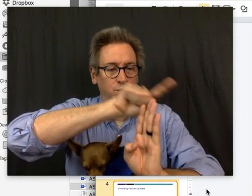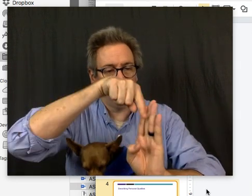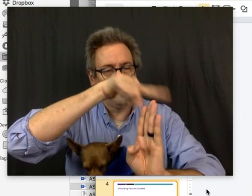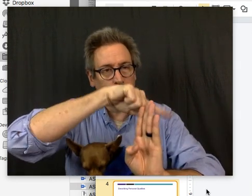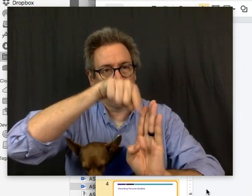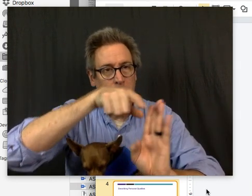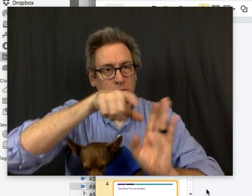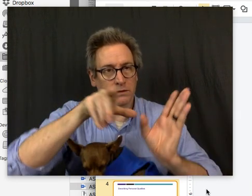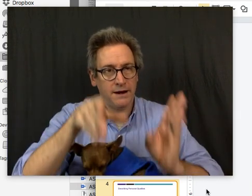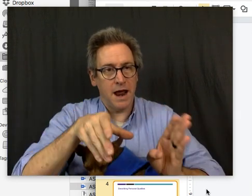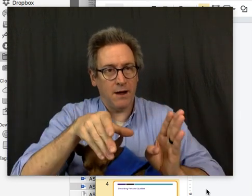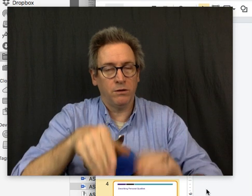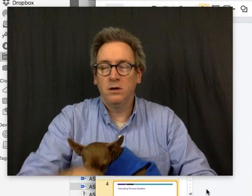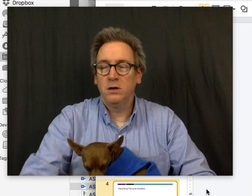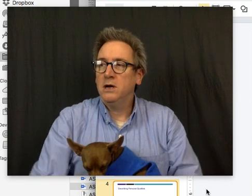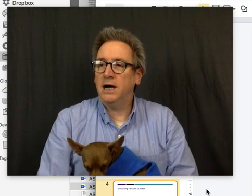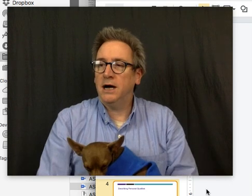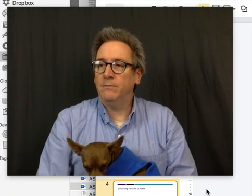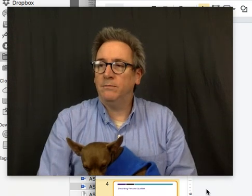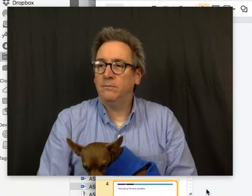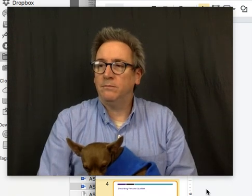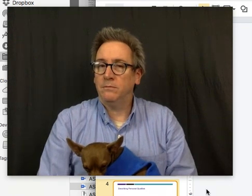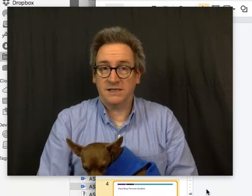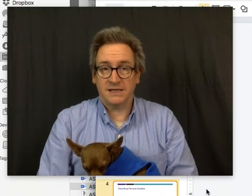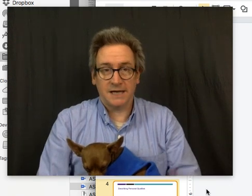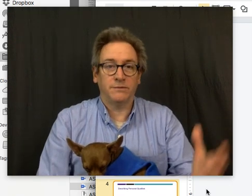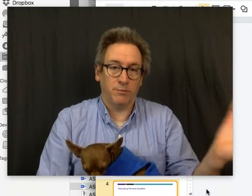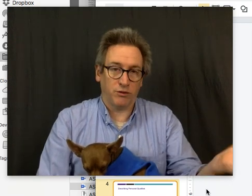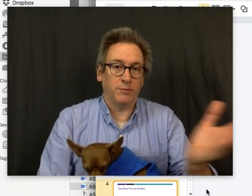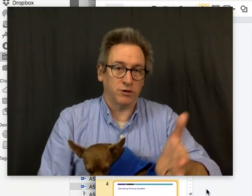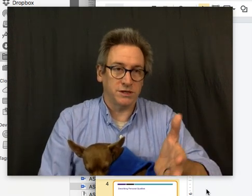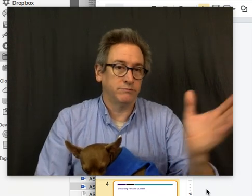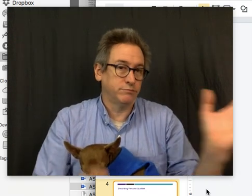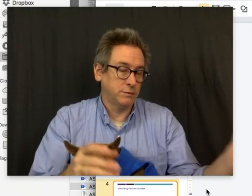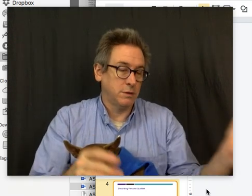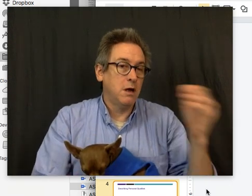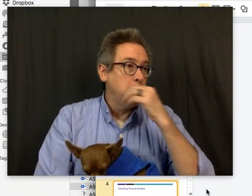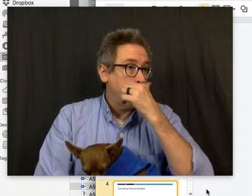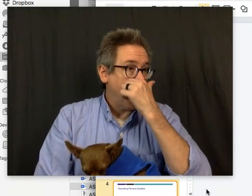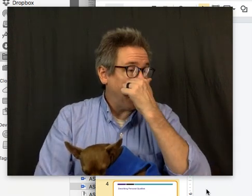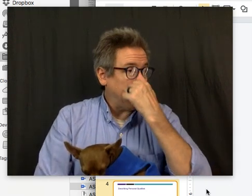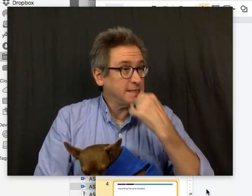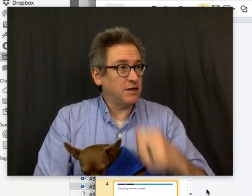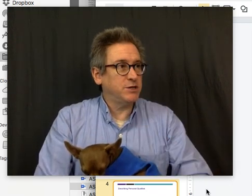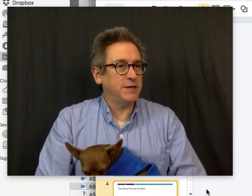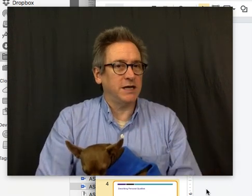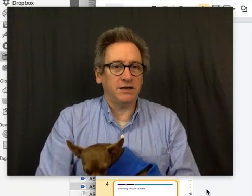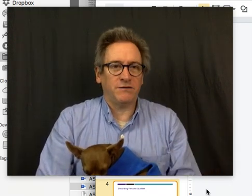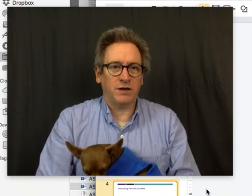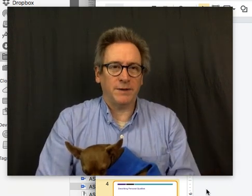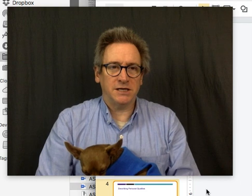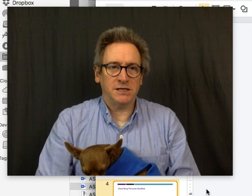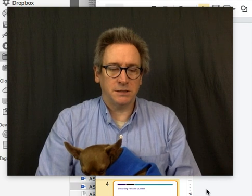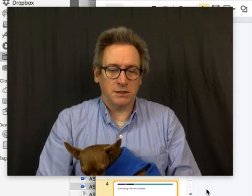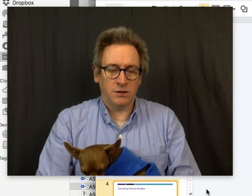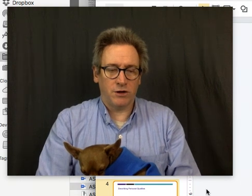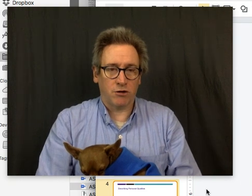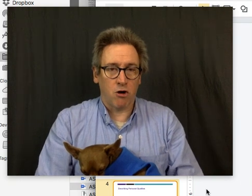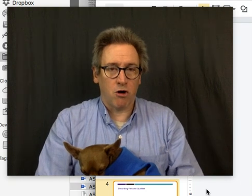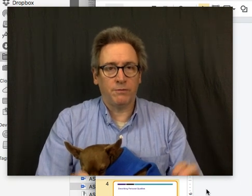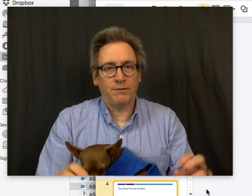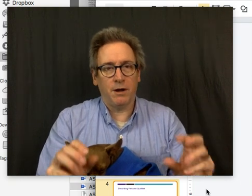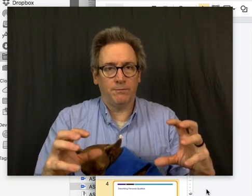to that noun. As I said, the pretty person. In ASL, we treat it a little differently because